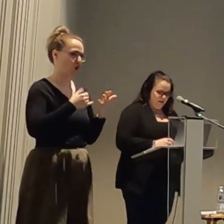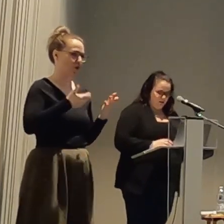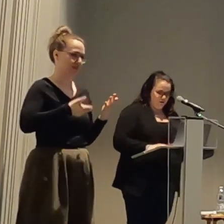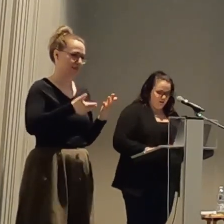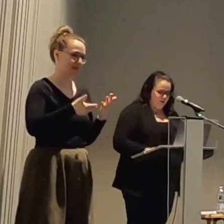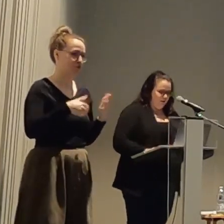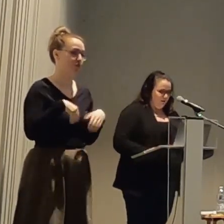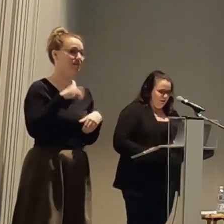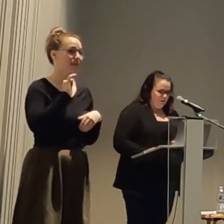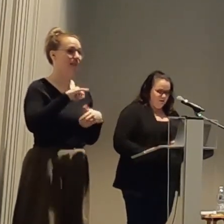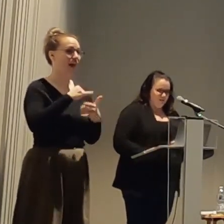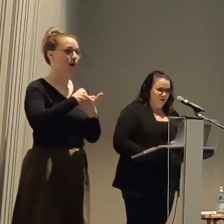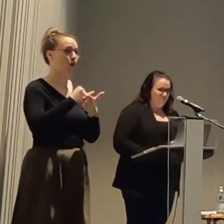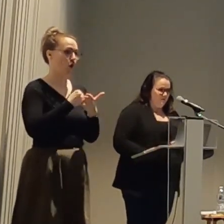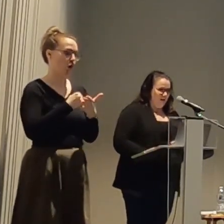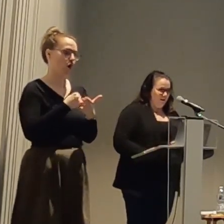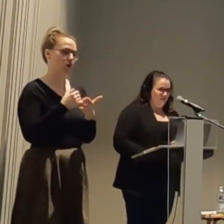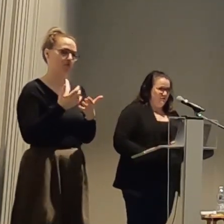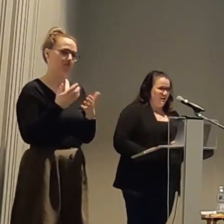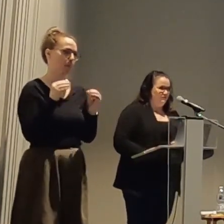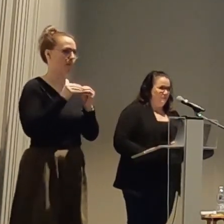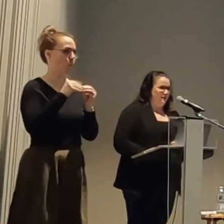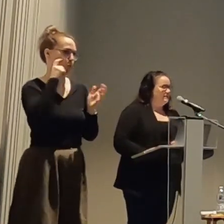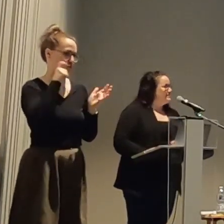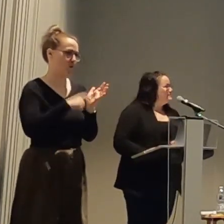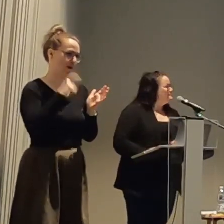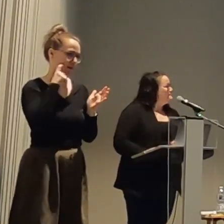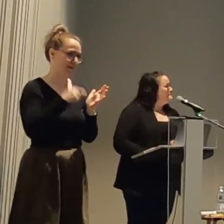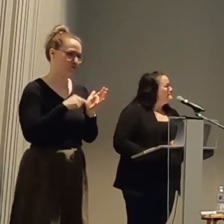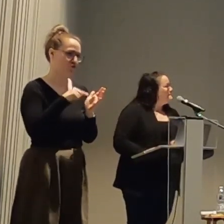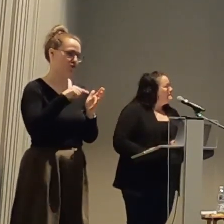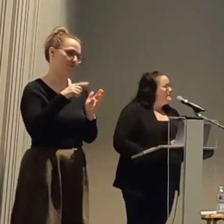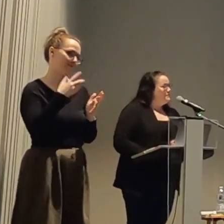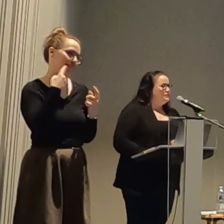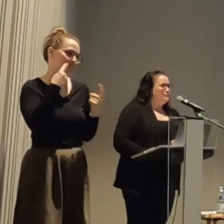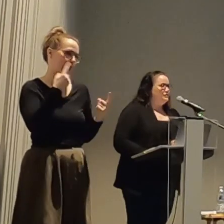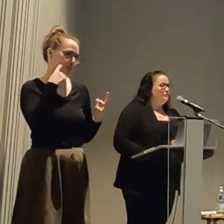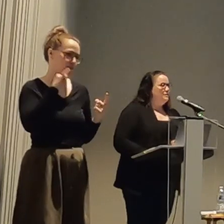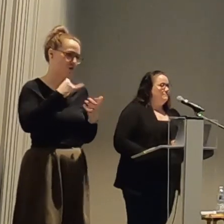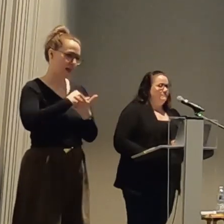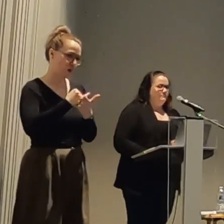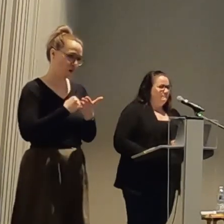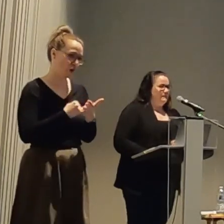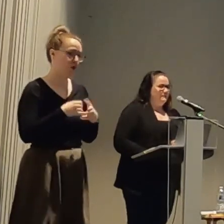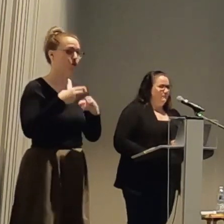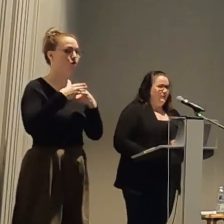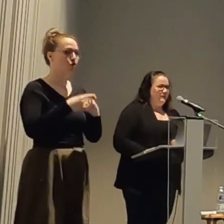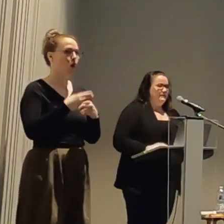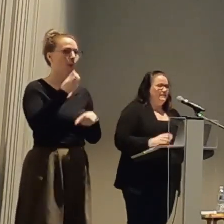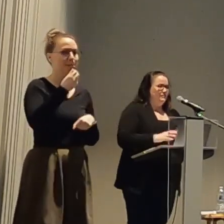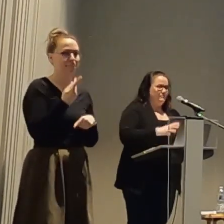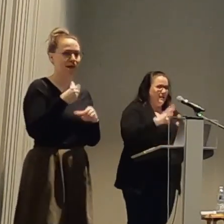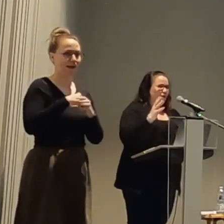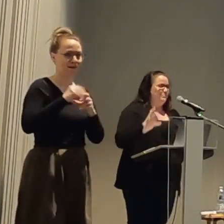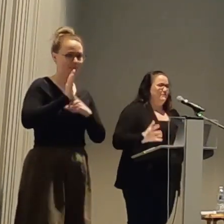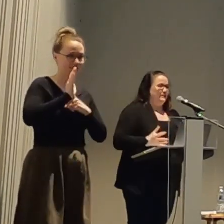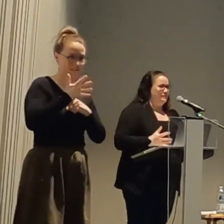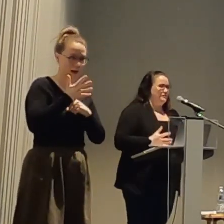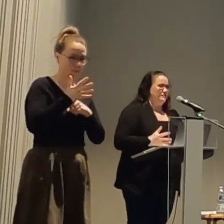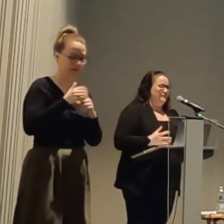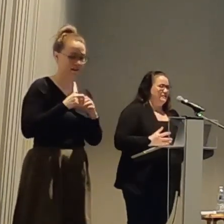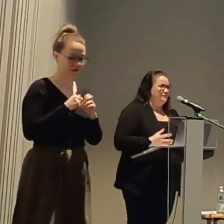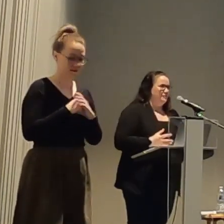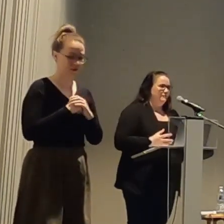her recognition. It's called Be Back in 5 Minutes. So she grew up within the realm